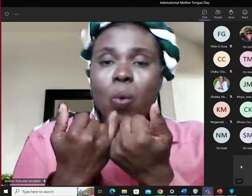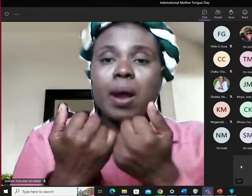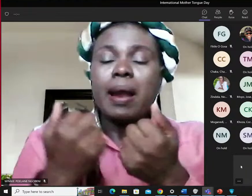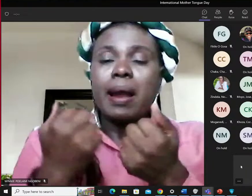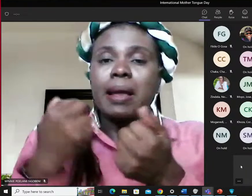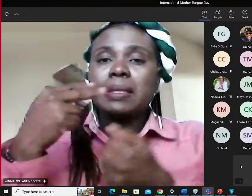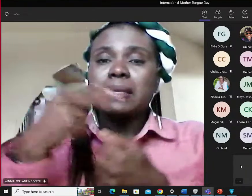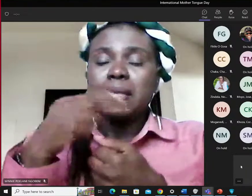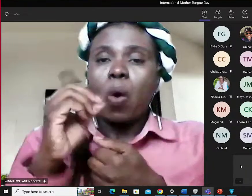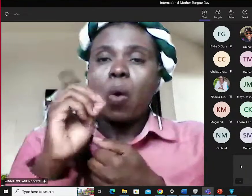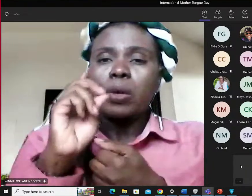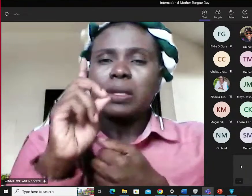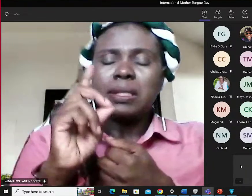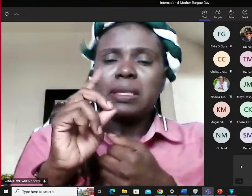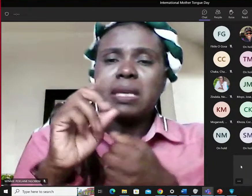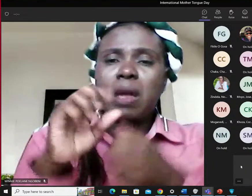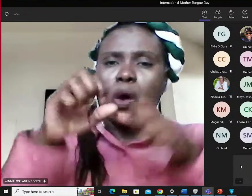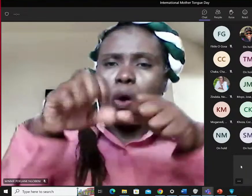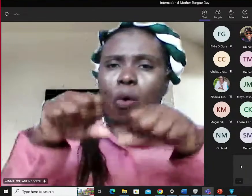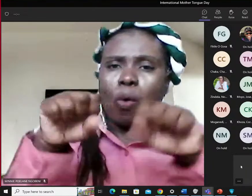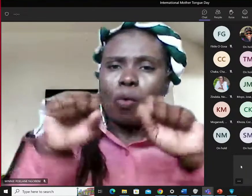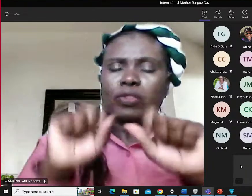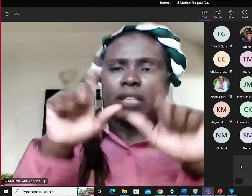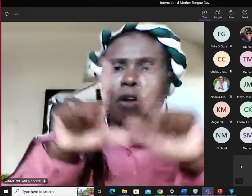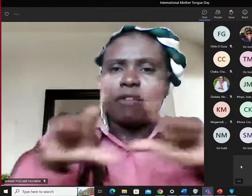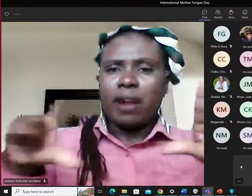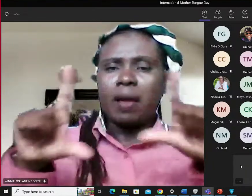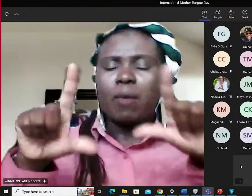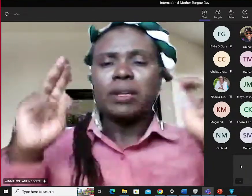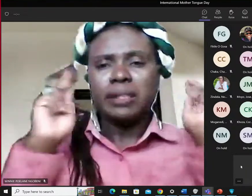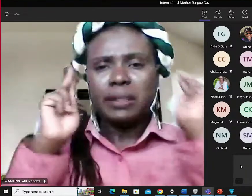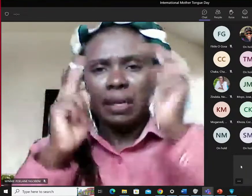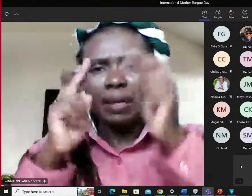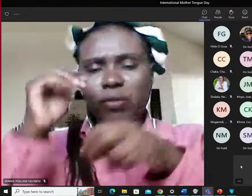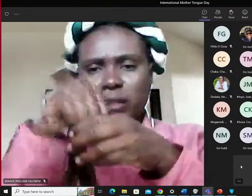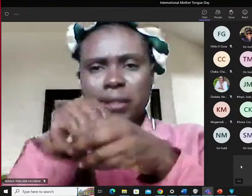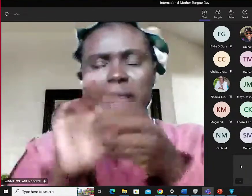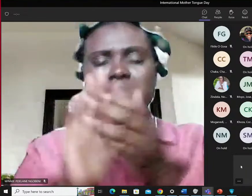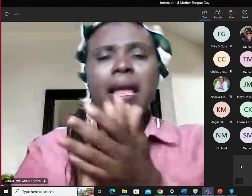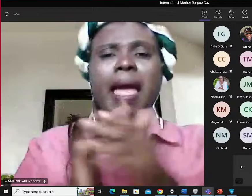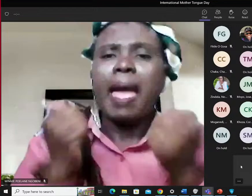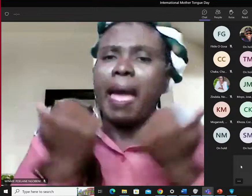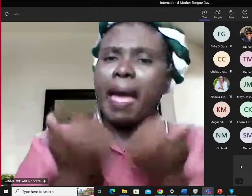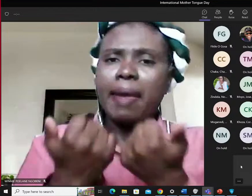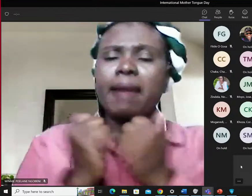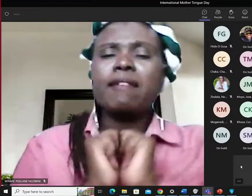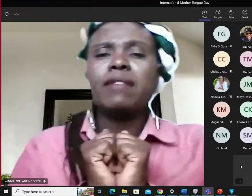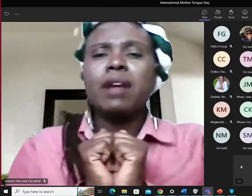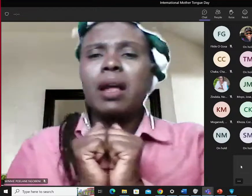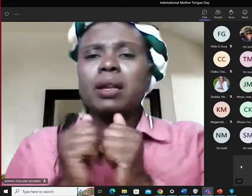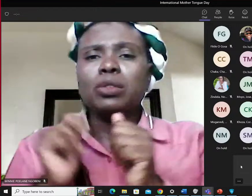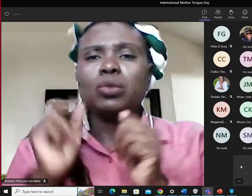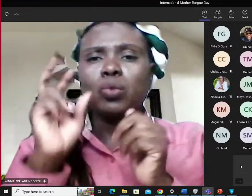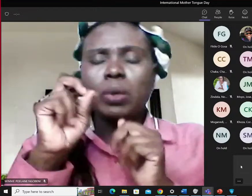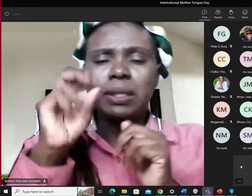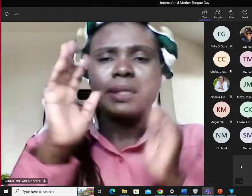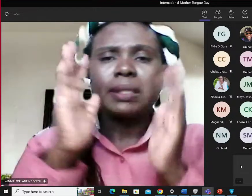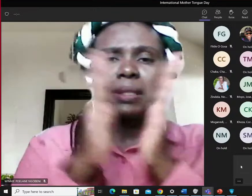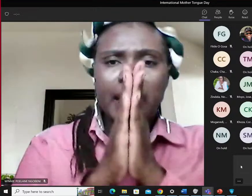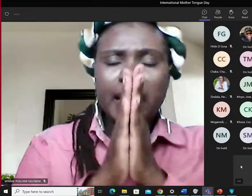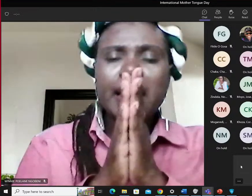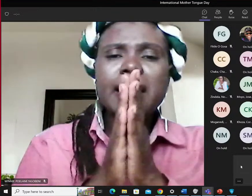the Department of Linguistics, I happened to be active as far back as 2010 in language